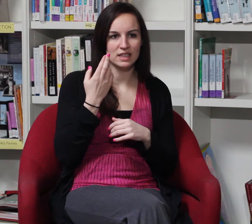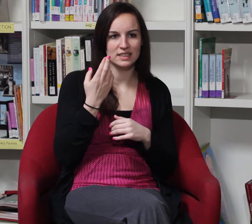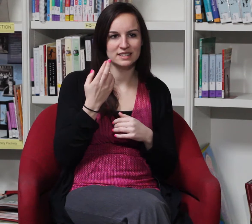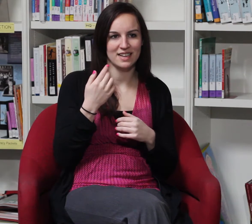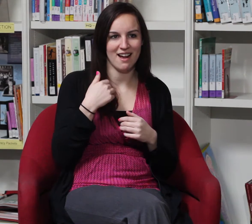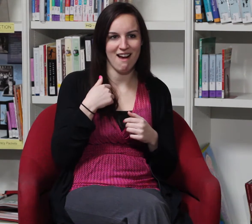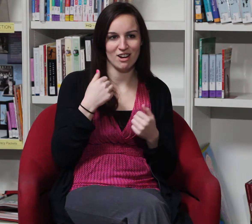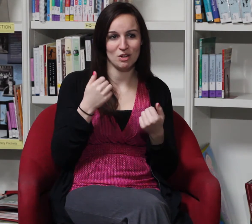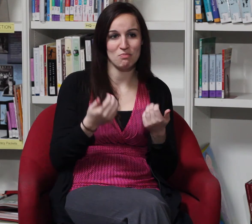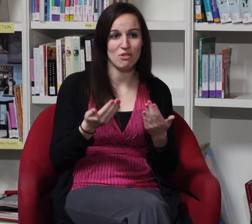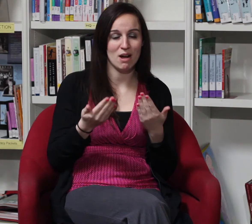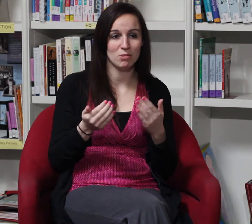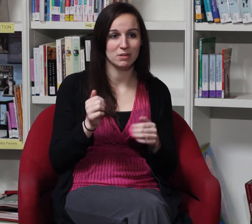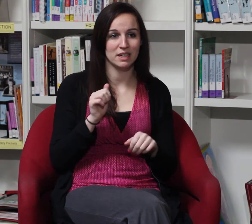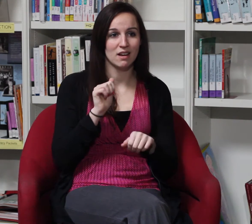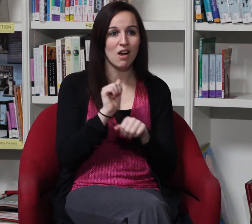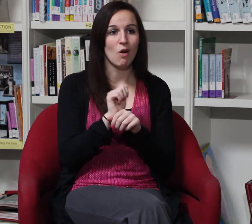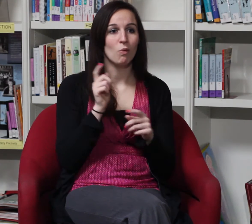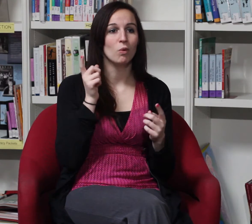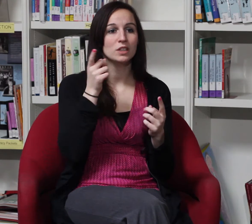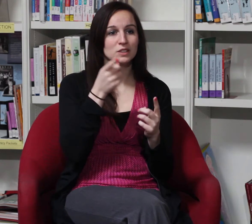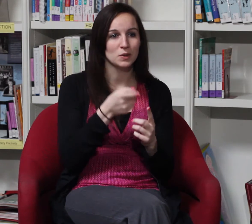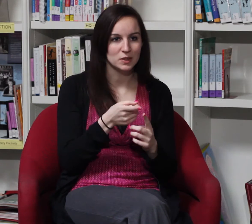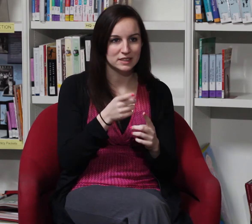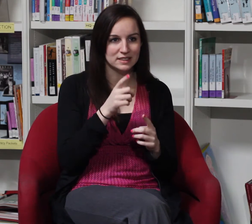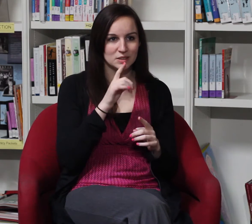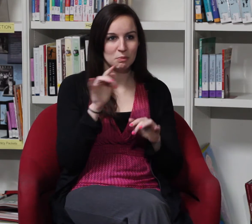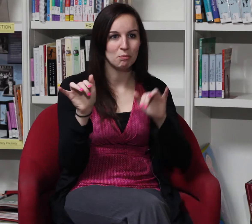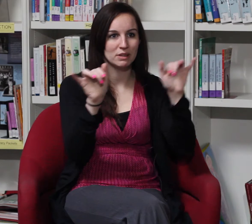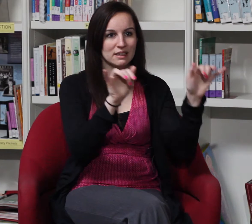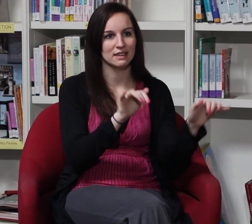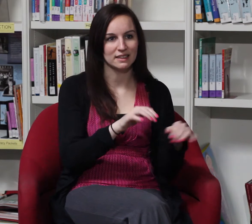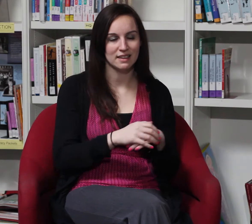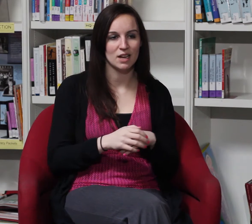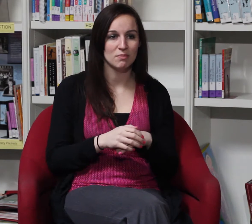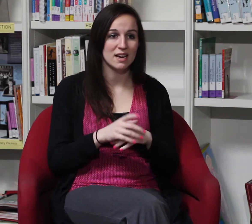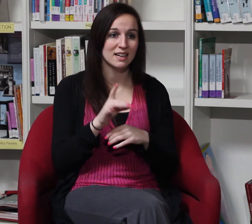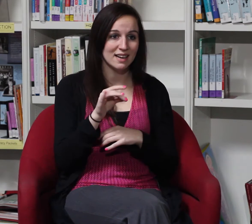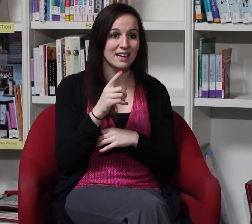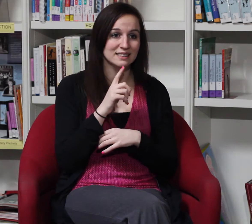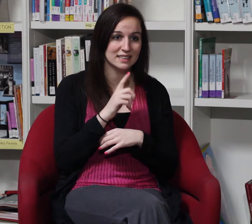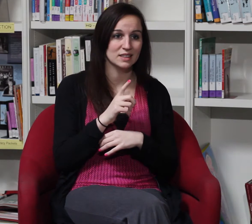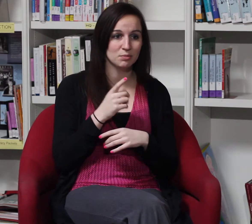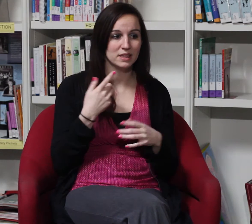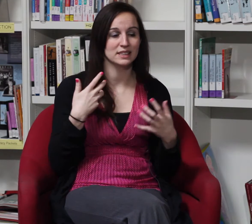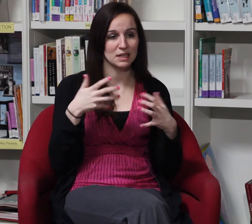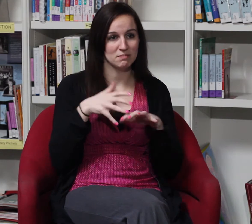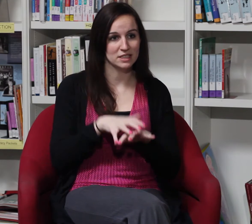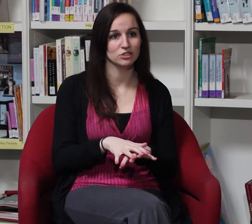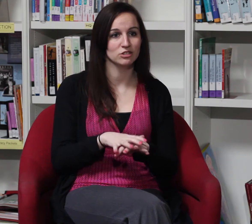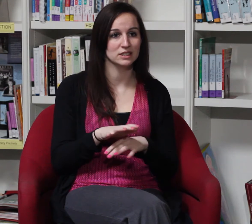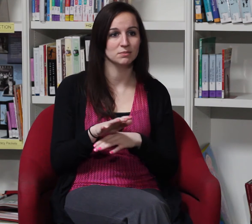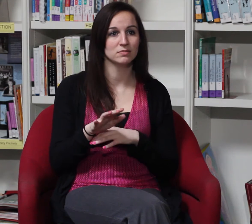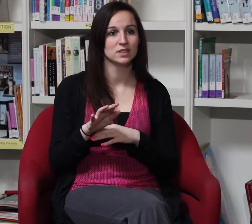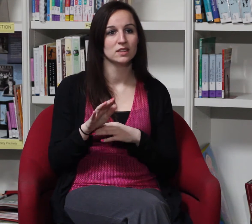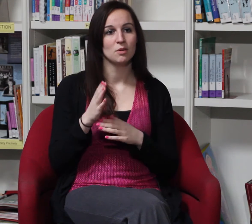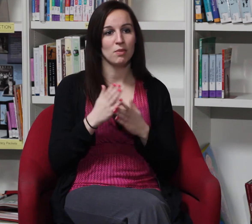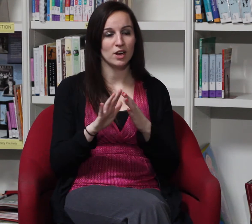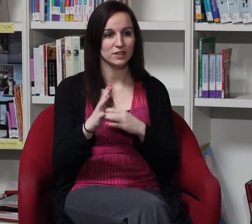realized that I could probably work towards being like them, and I did because I majored part of